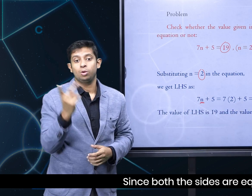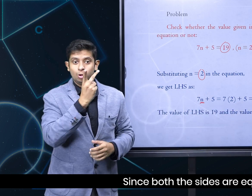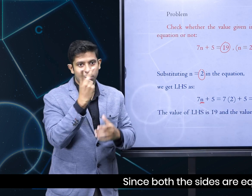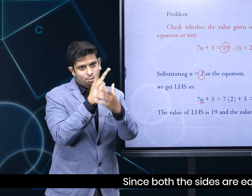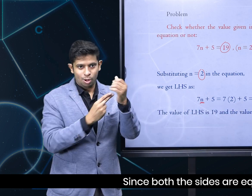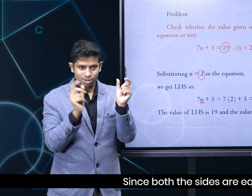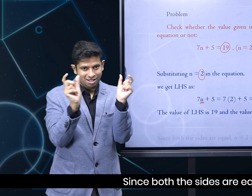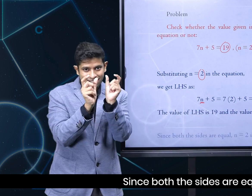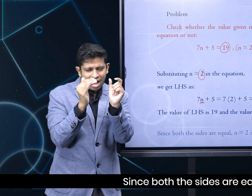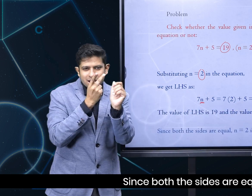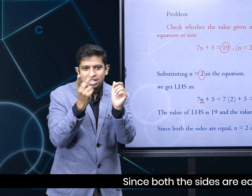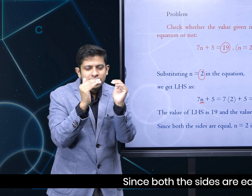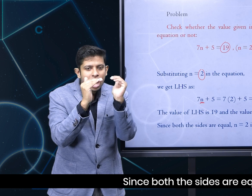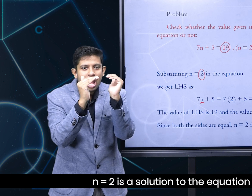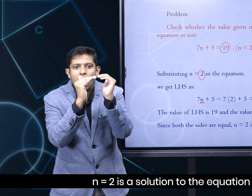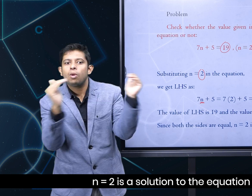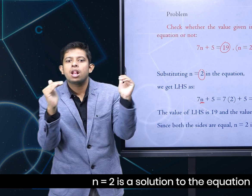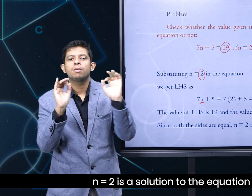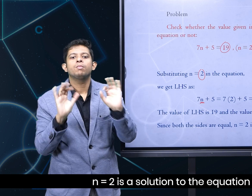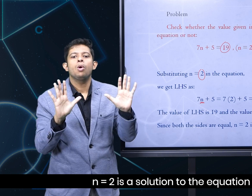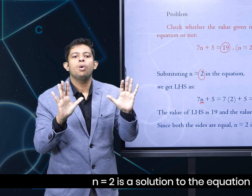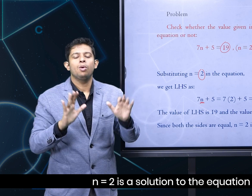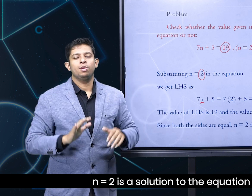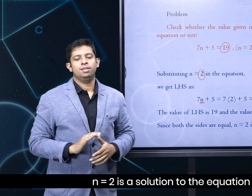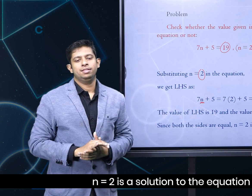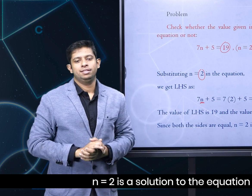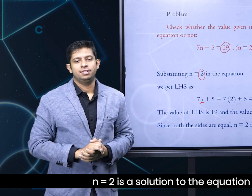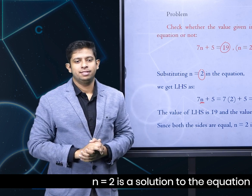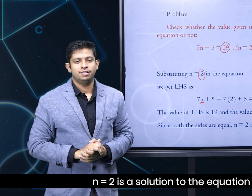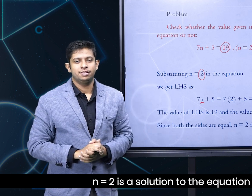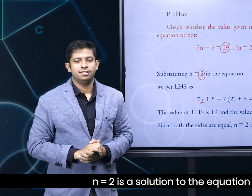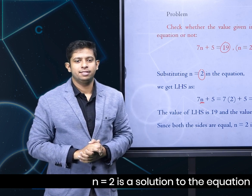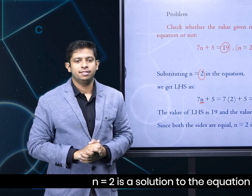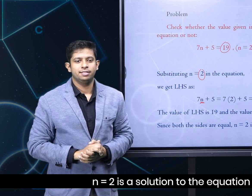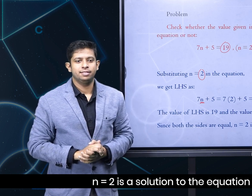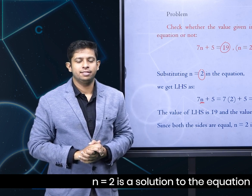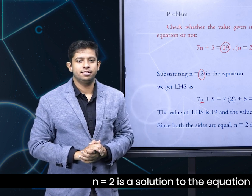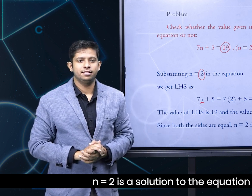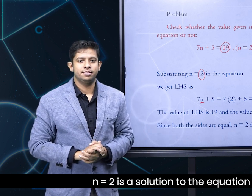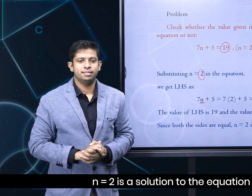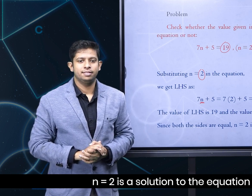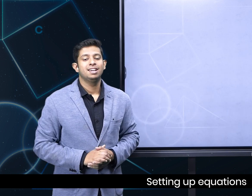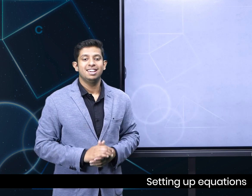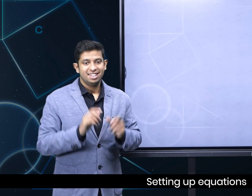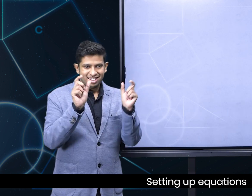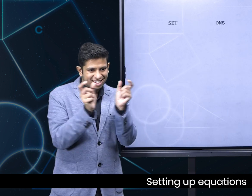Since both the sides are equal, n equals to 2 is a solution to the equation 7n plus 5 is equal to 19. Setting